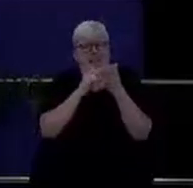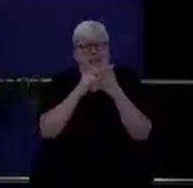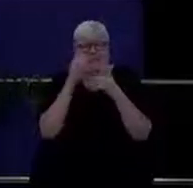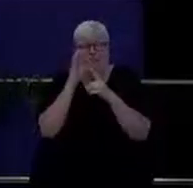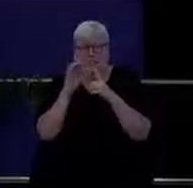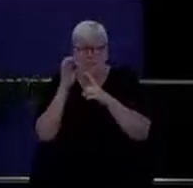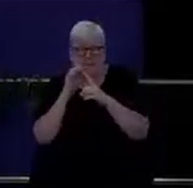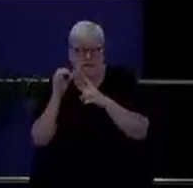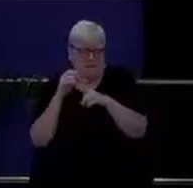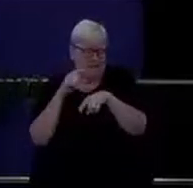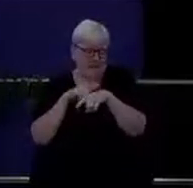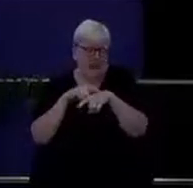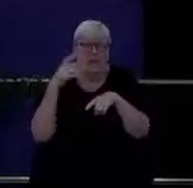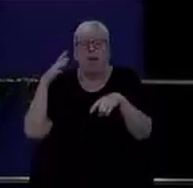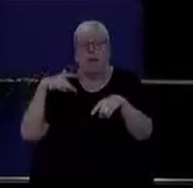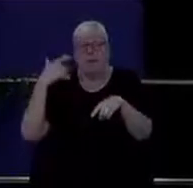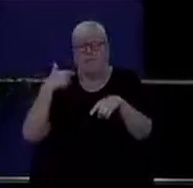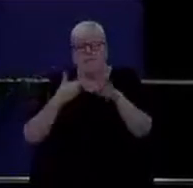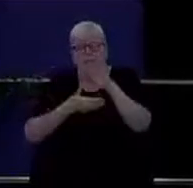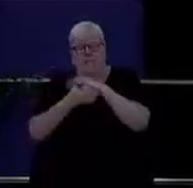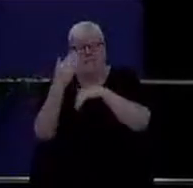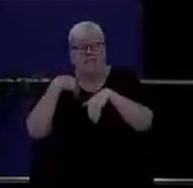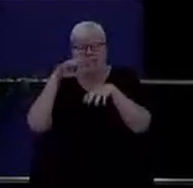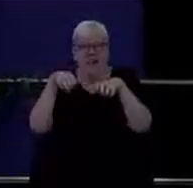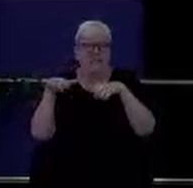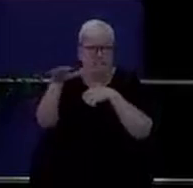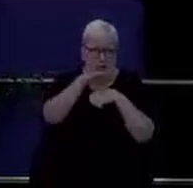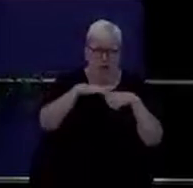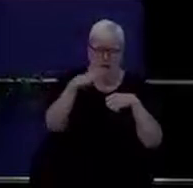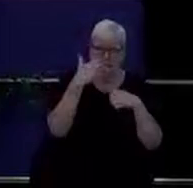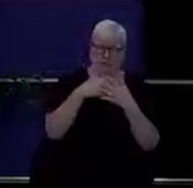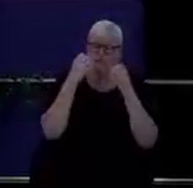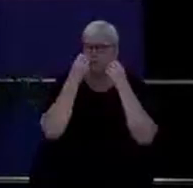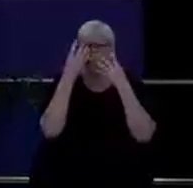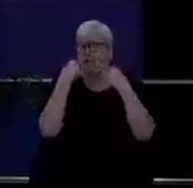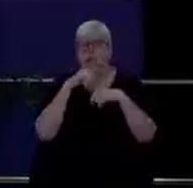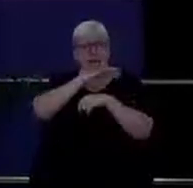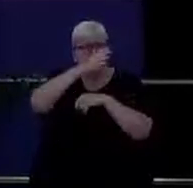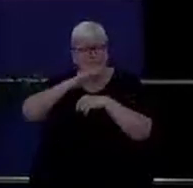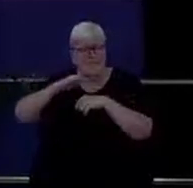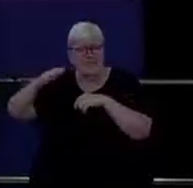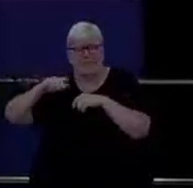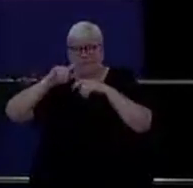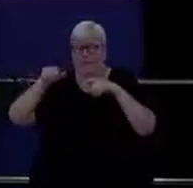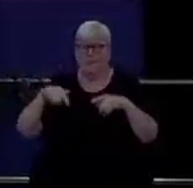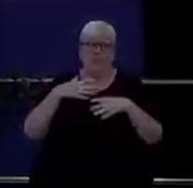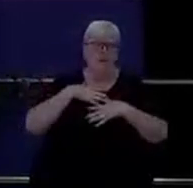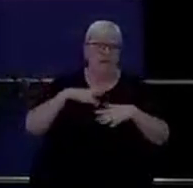in Iceland's West Fjords, which is an incredibly striking landscape where you can't but